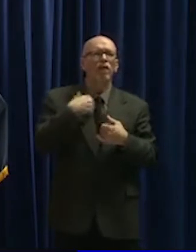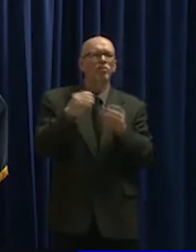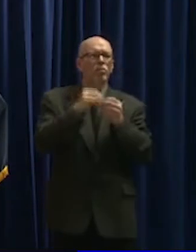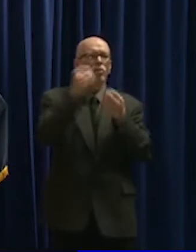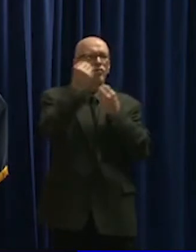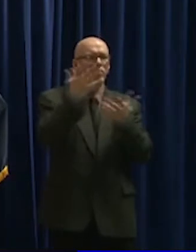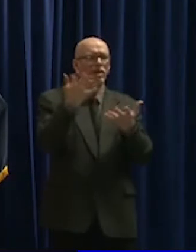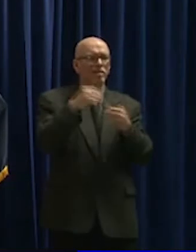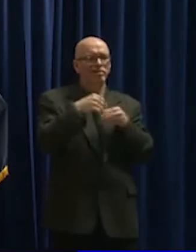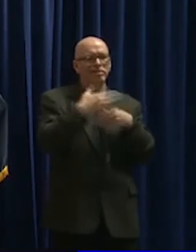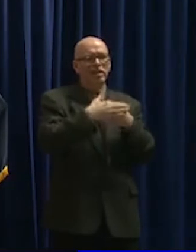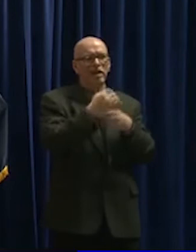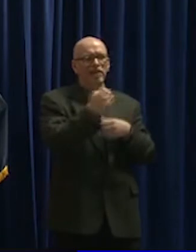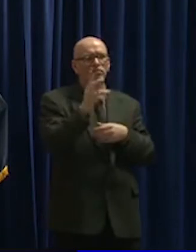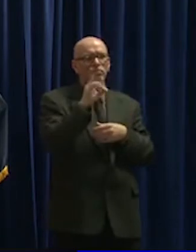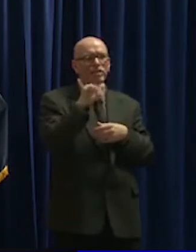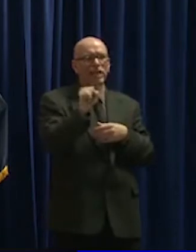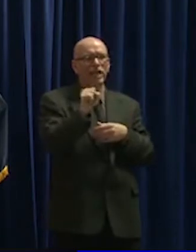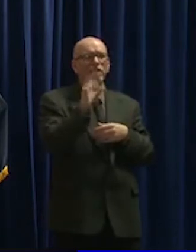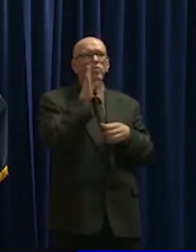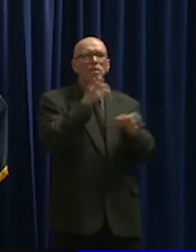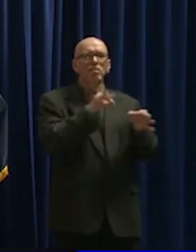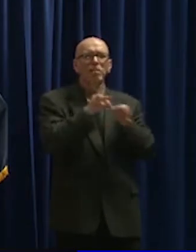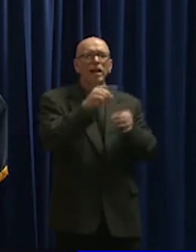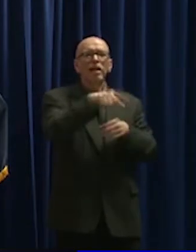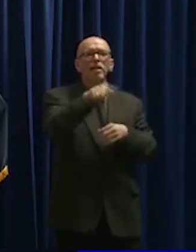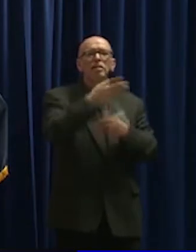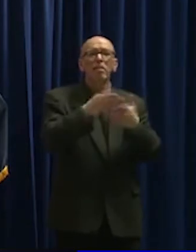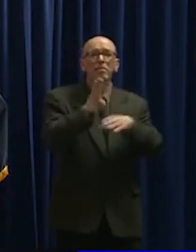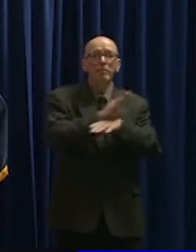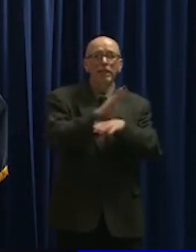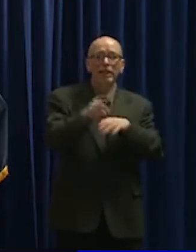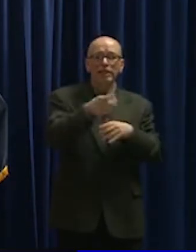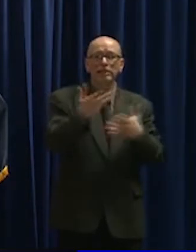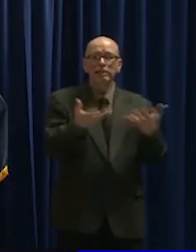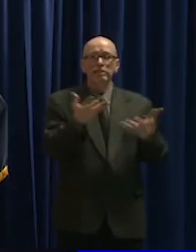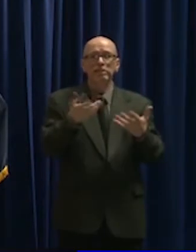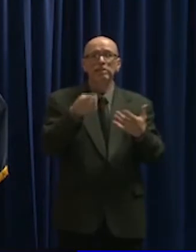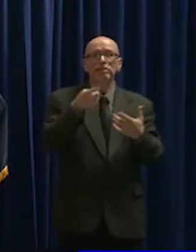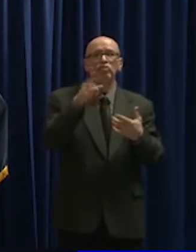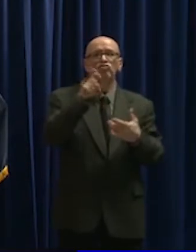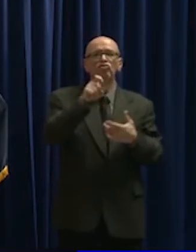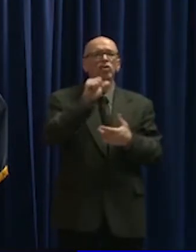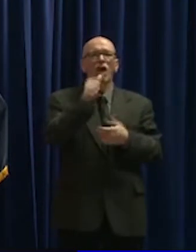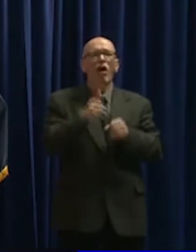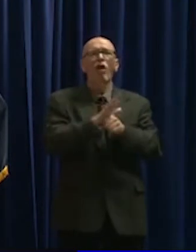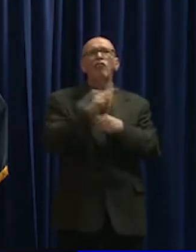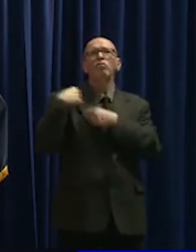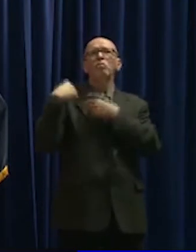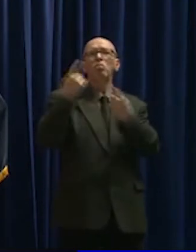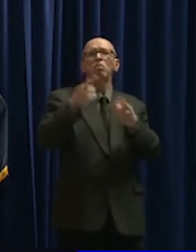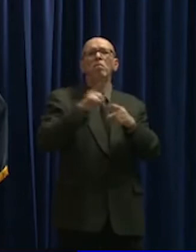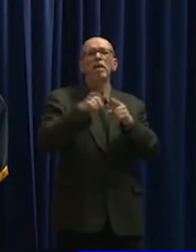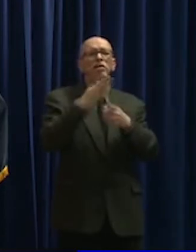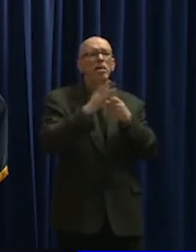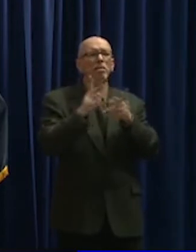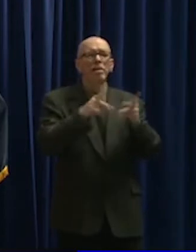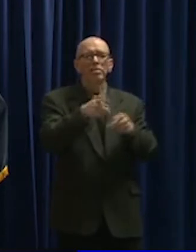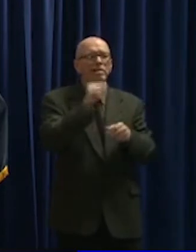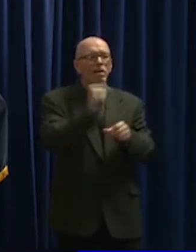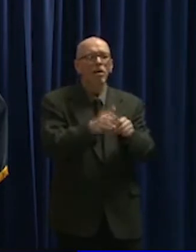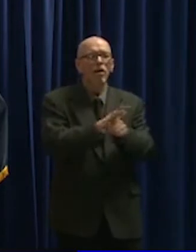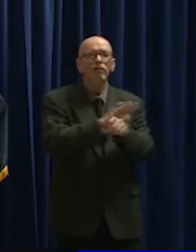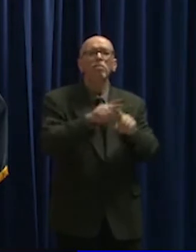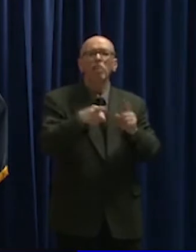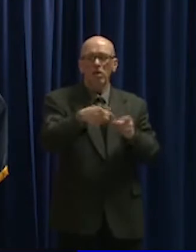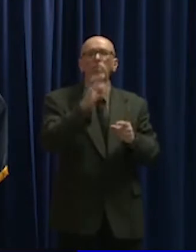information coming out over the next few days on those businesses that wouldn't ordinarily be covered and individuals who wouldn't ordinarily be